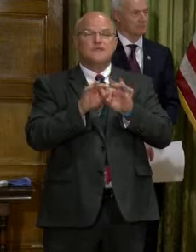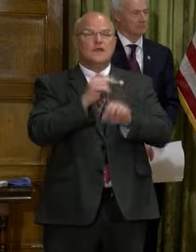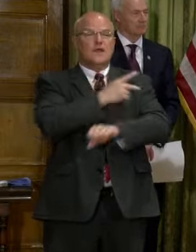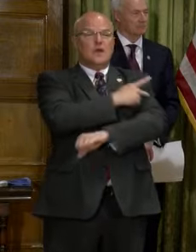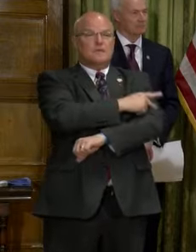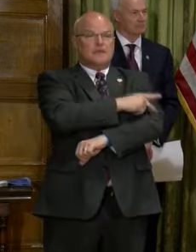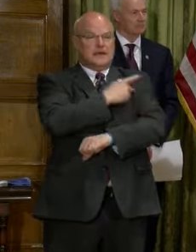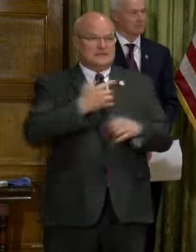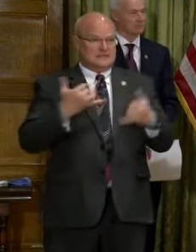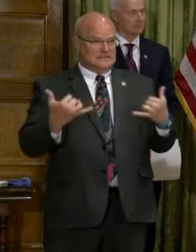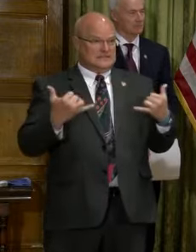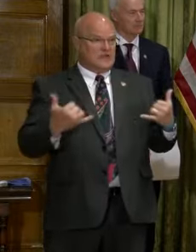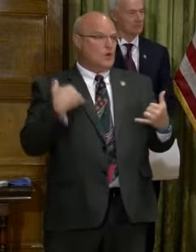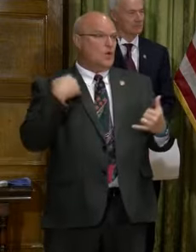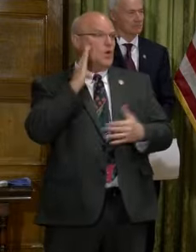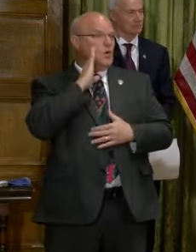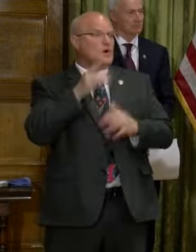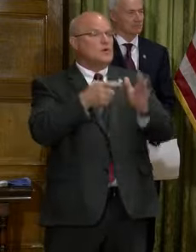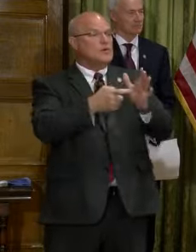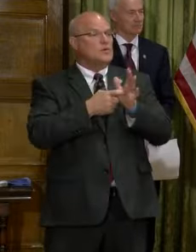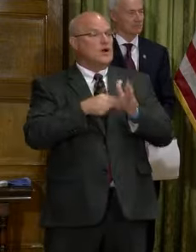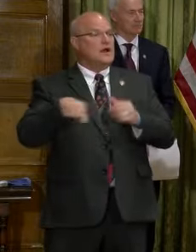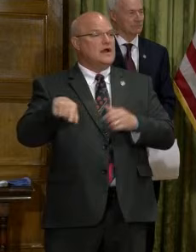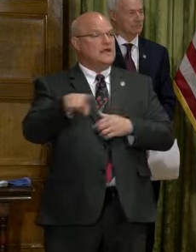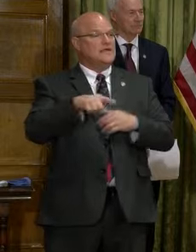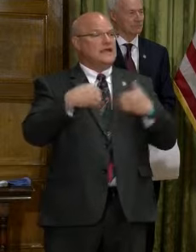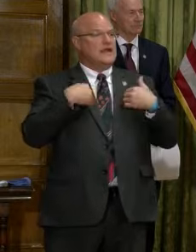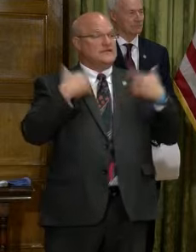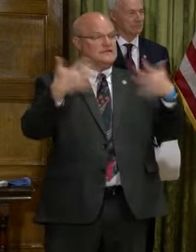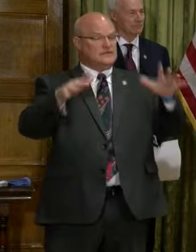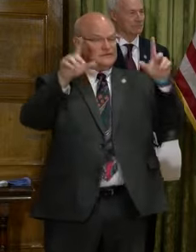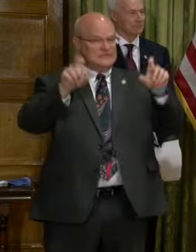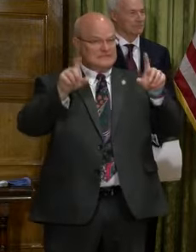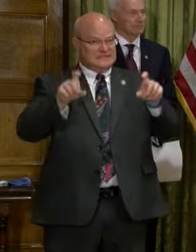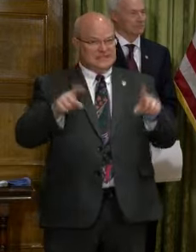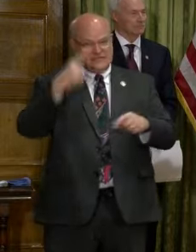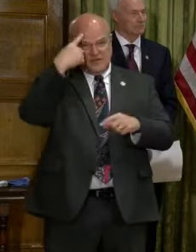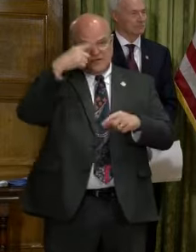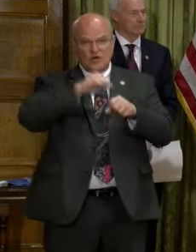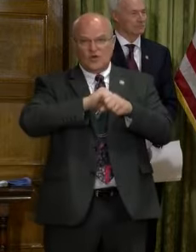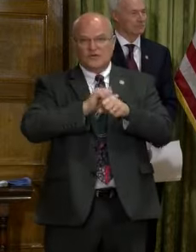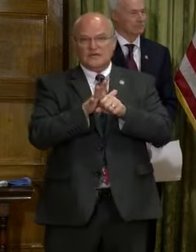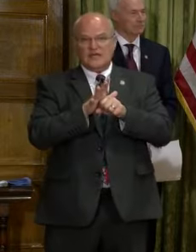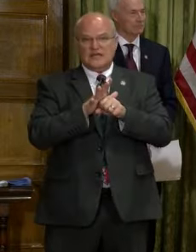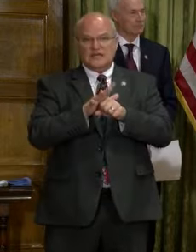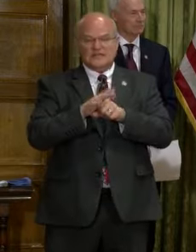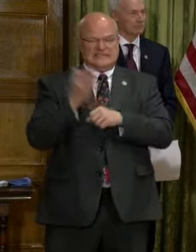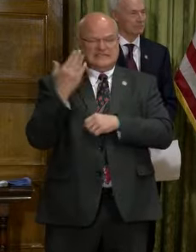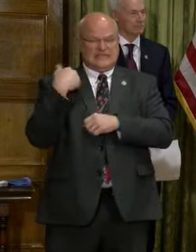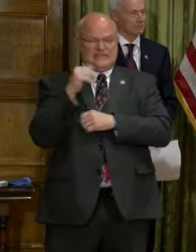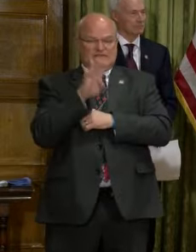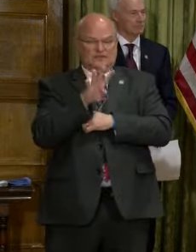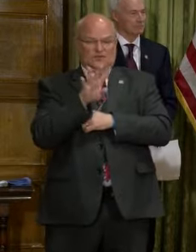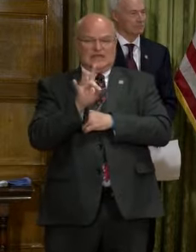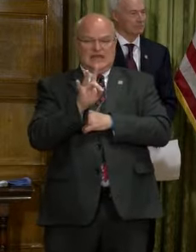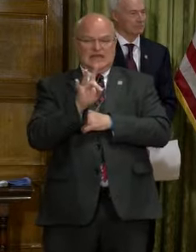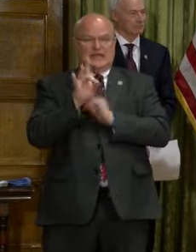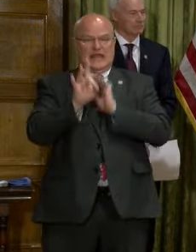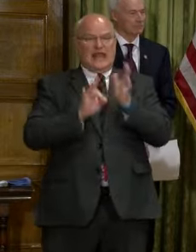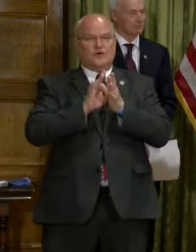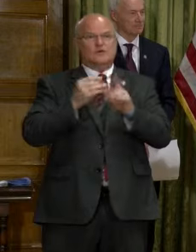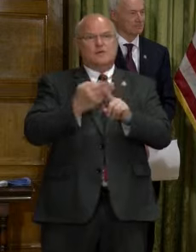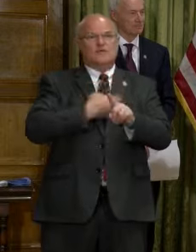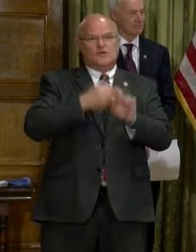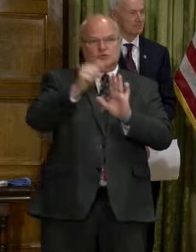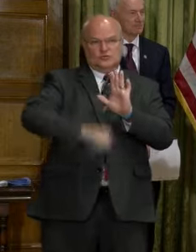patients at this stage will require that they have been tested for COVID-19 within 48 hours of that surgical